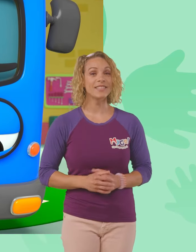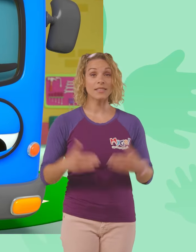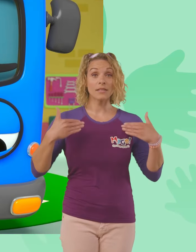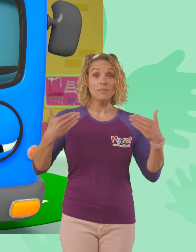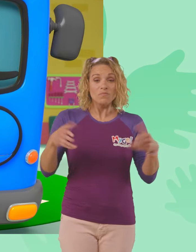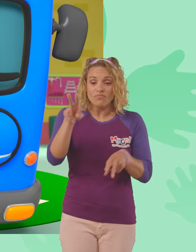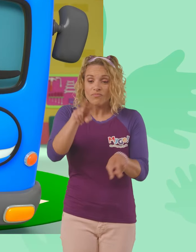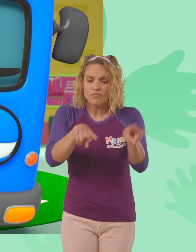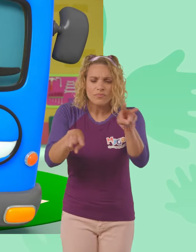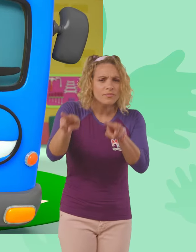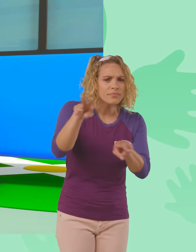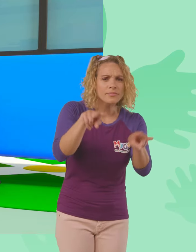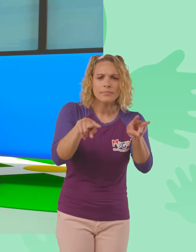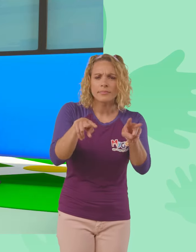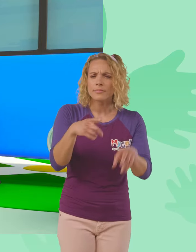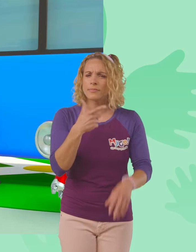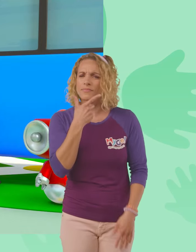Let's get you checked over.